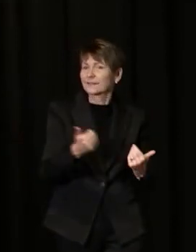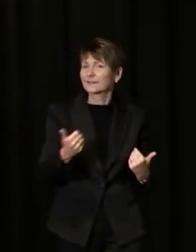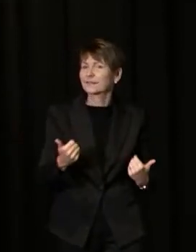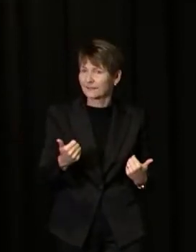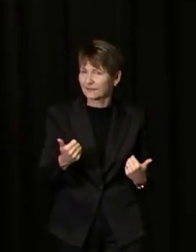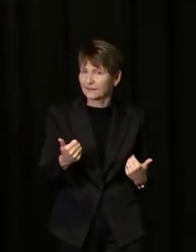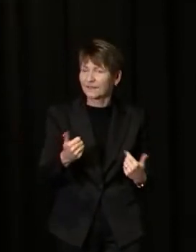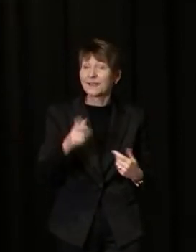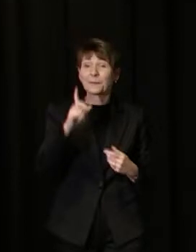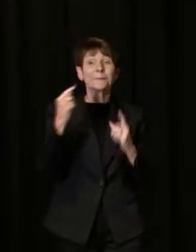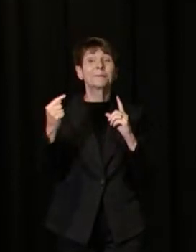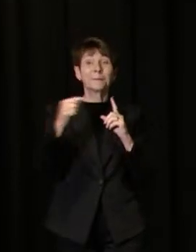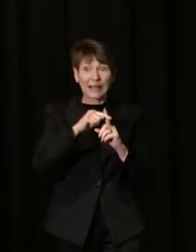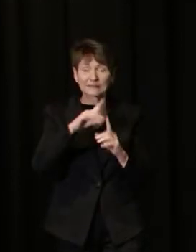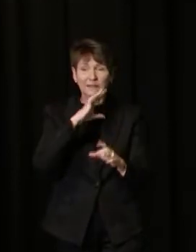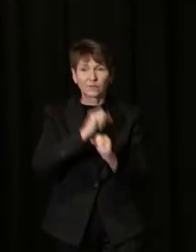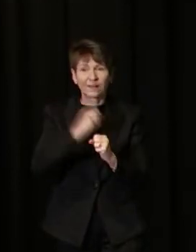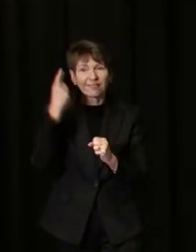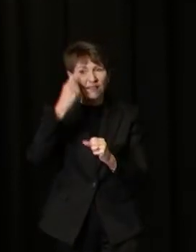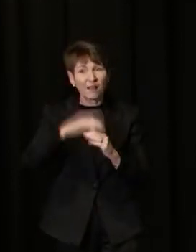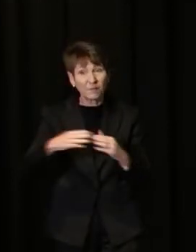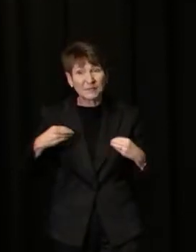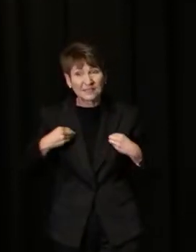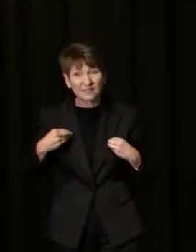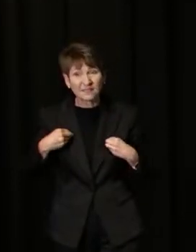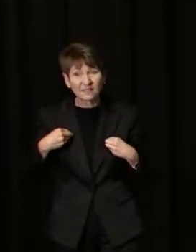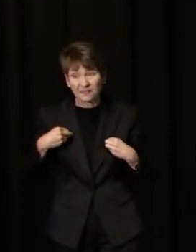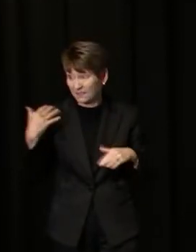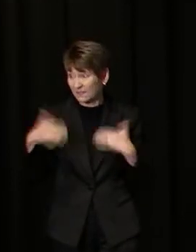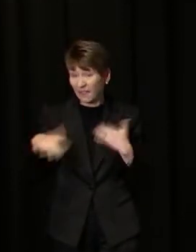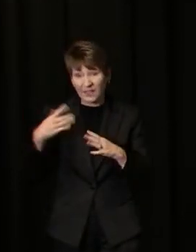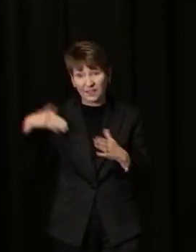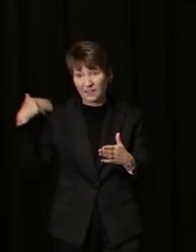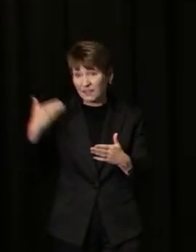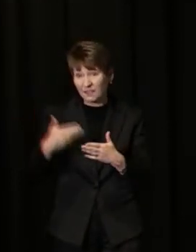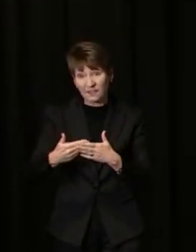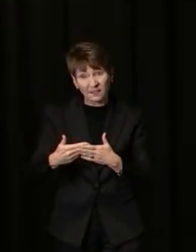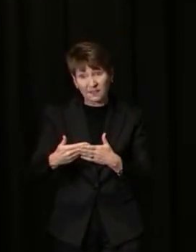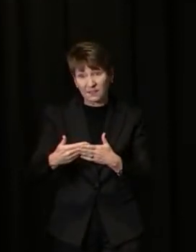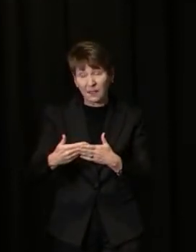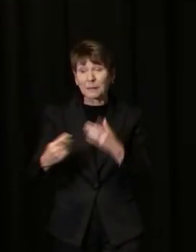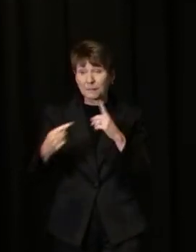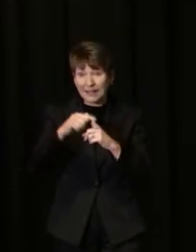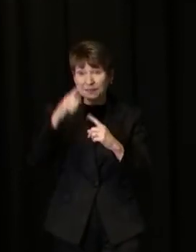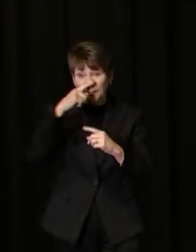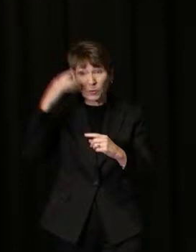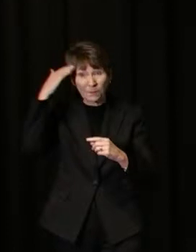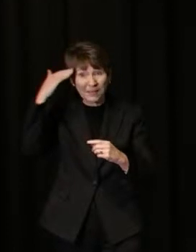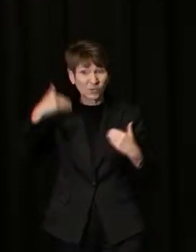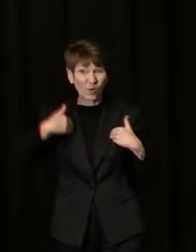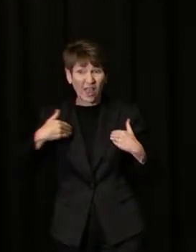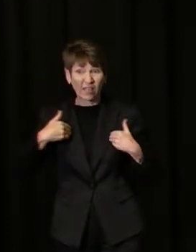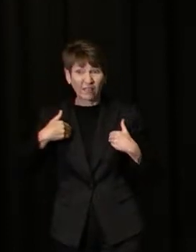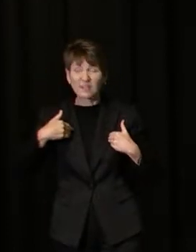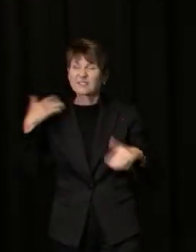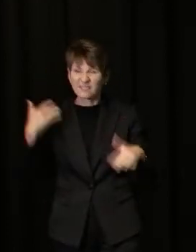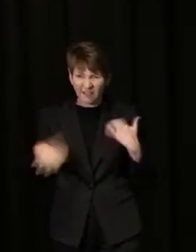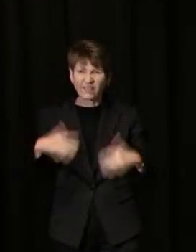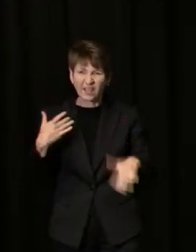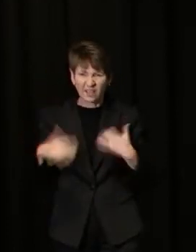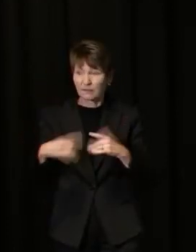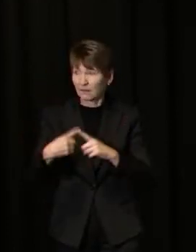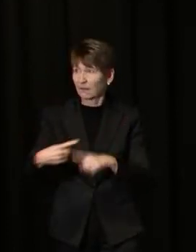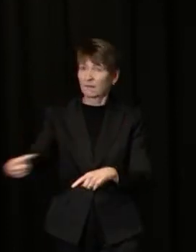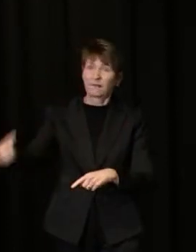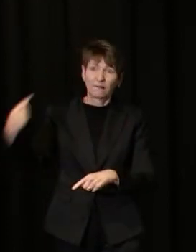investment, health, well-being. That's not to say that things like mental health have not been a key factor. They have been. But at 90%,